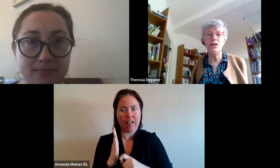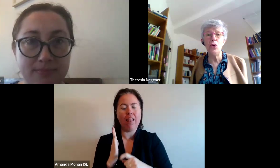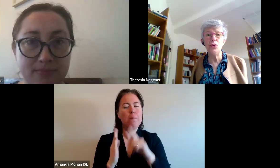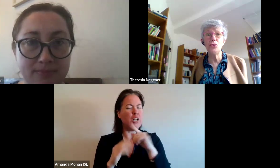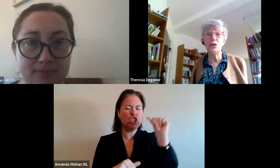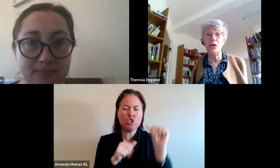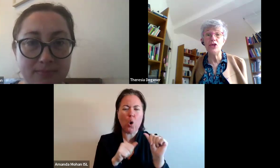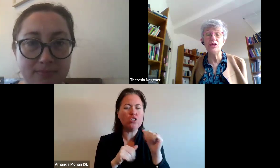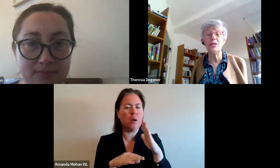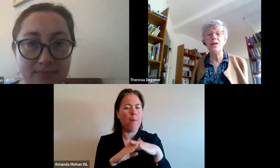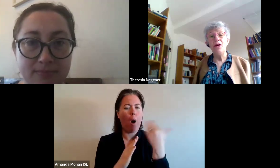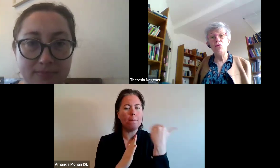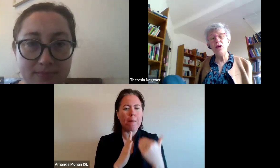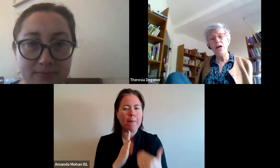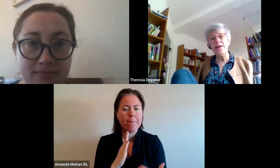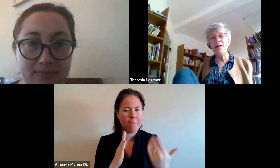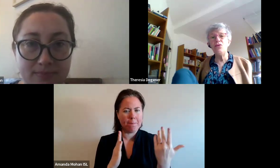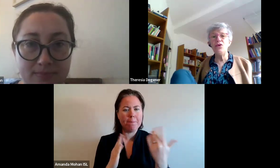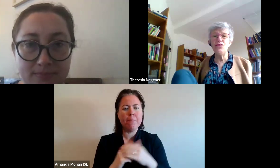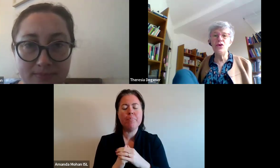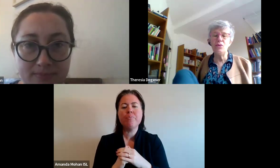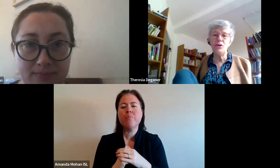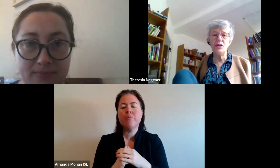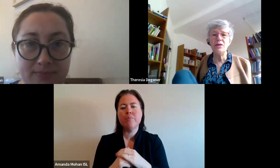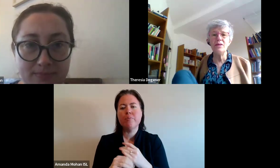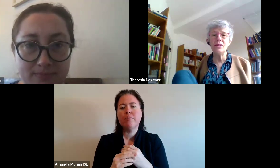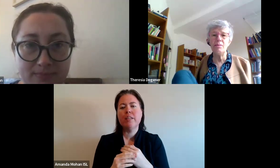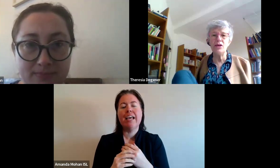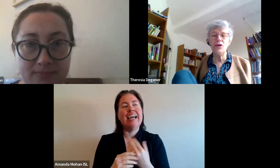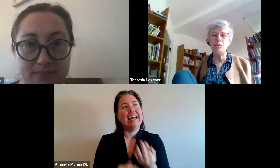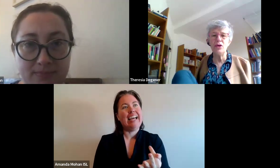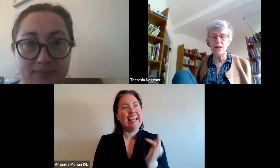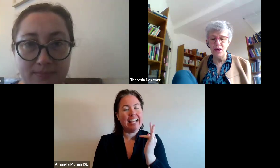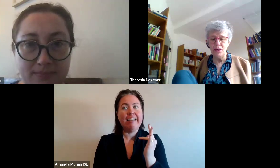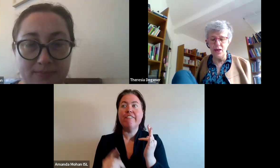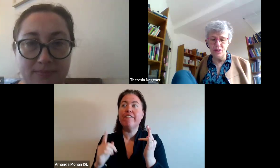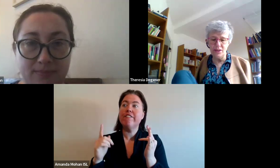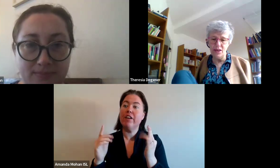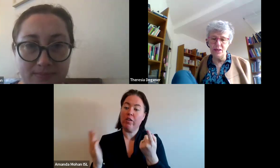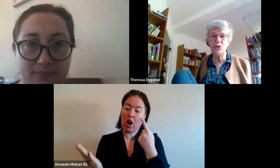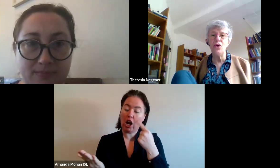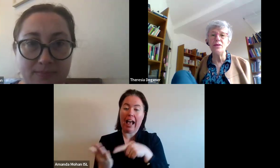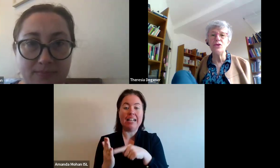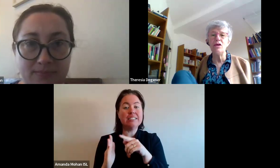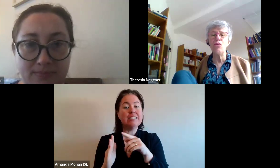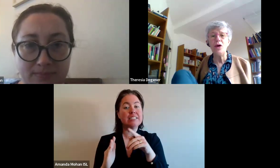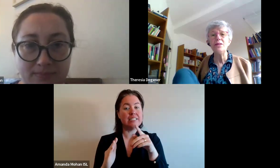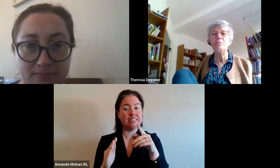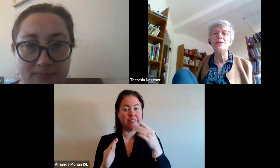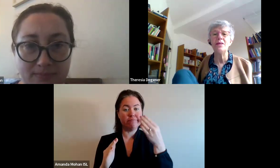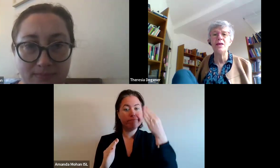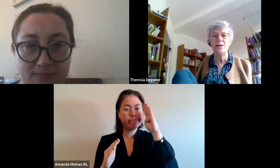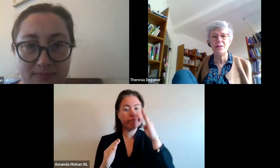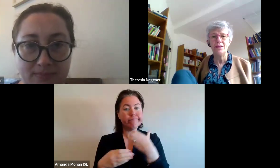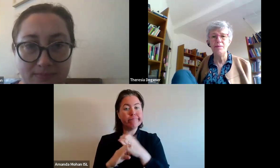and it goes to the questions. Like if you put down the state body report and you ask yourself, what